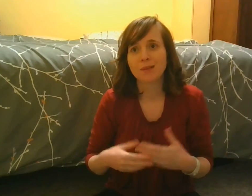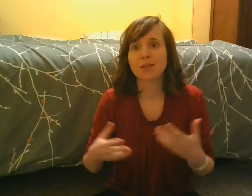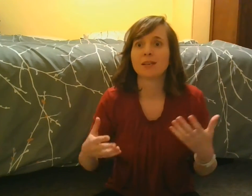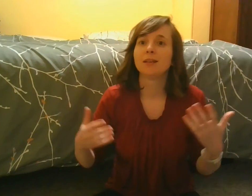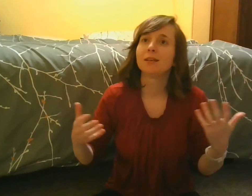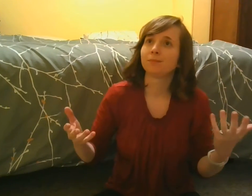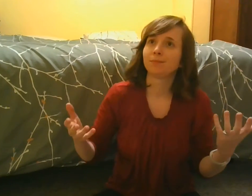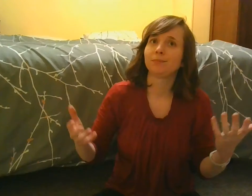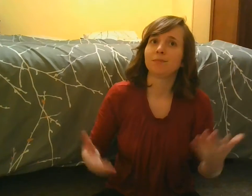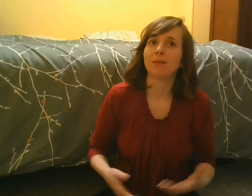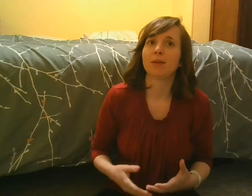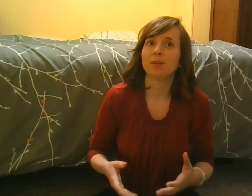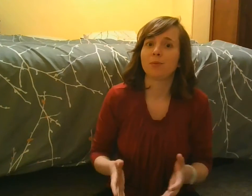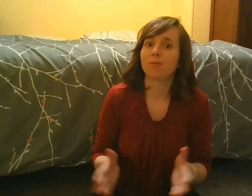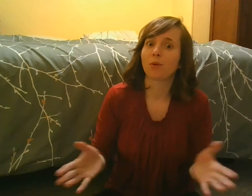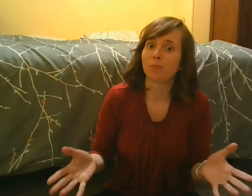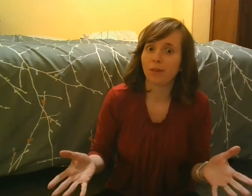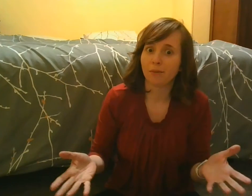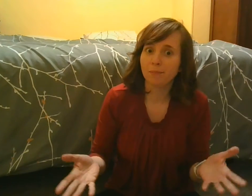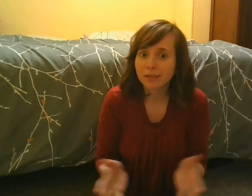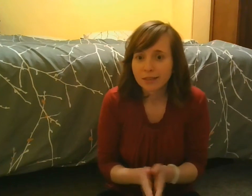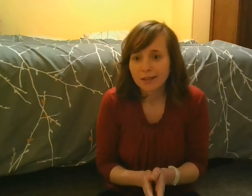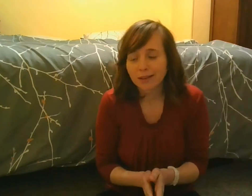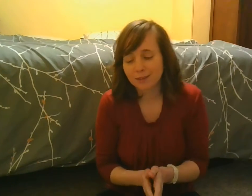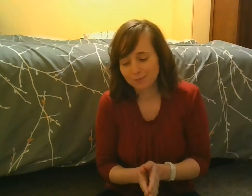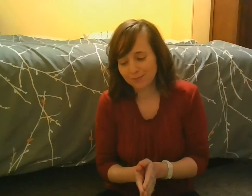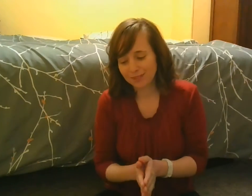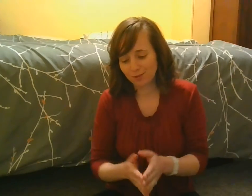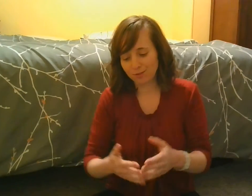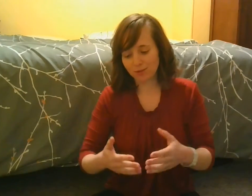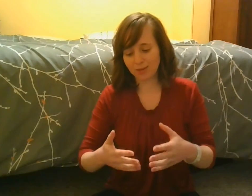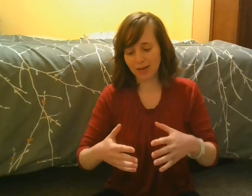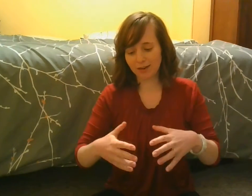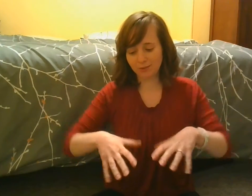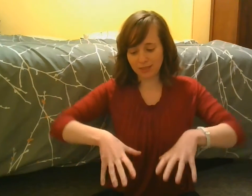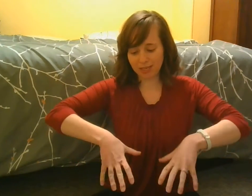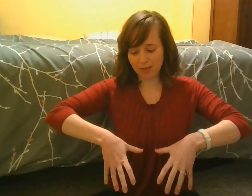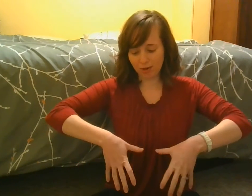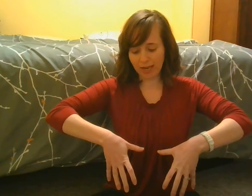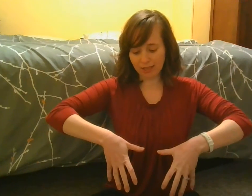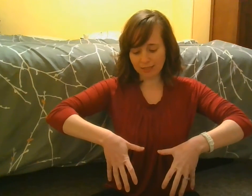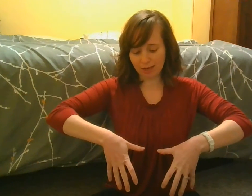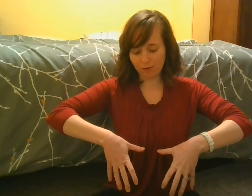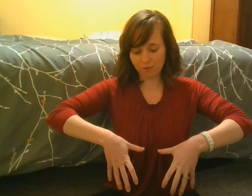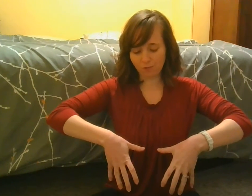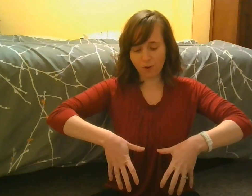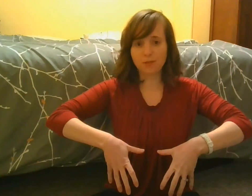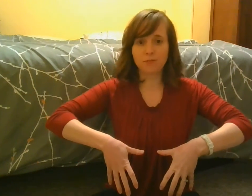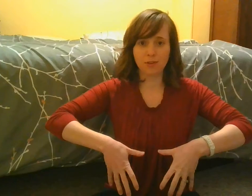be maybe a little bit more plump. So you kind of like take your hands out in front of